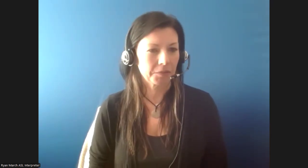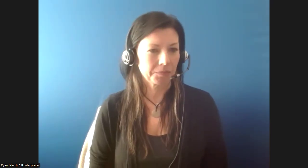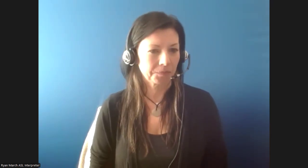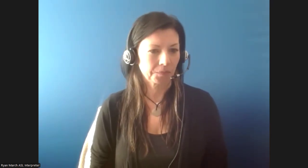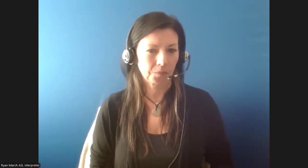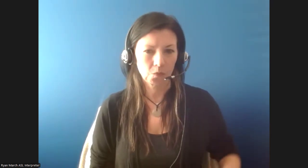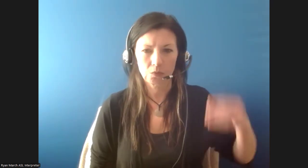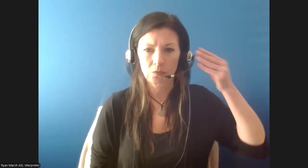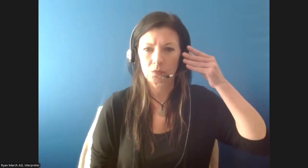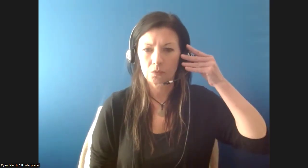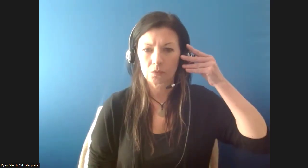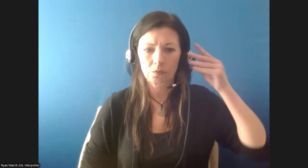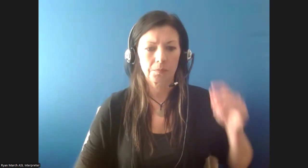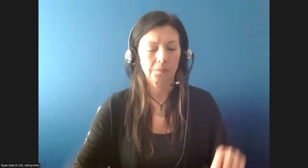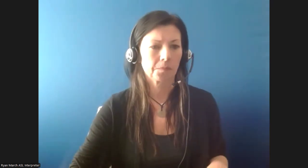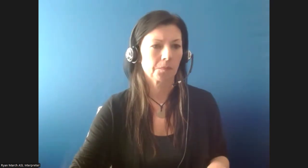please.